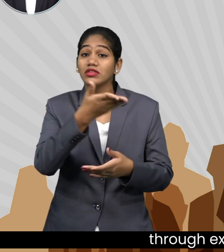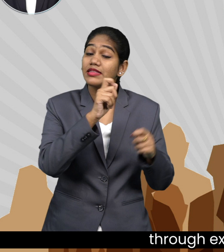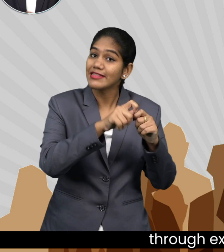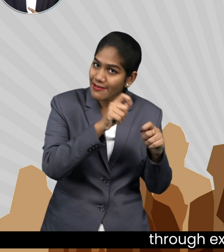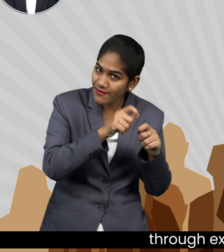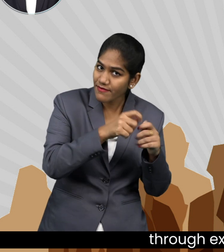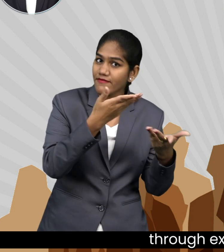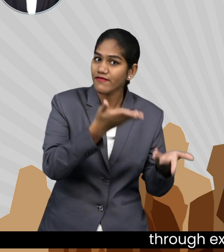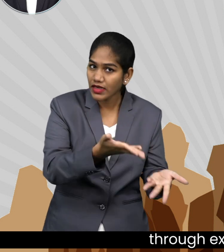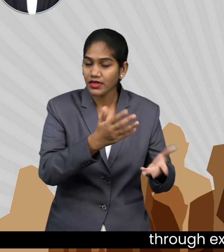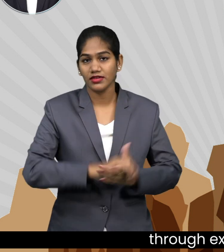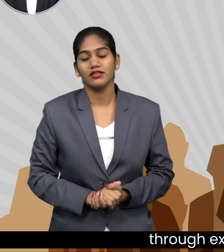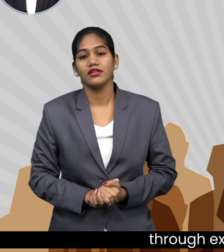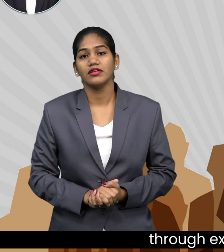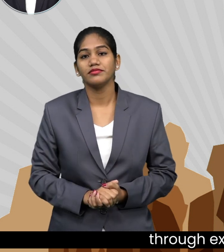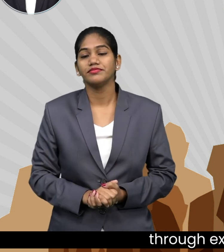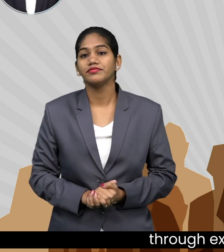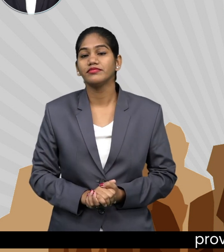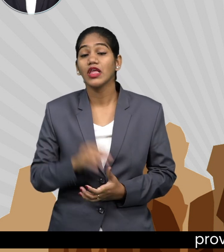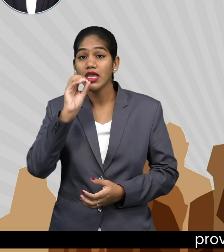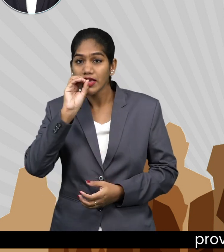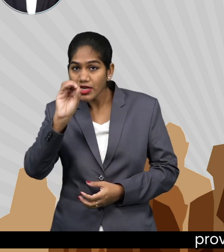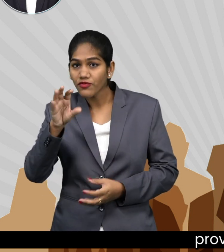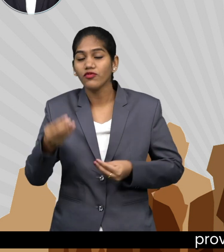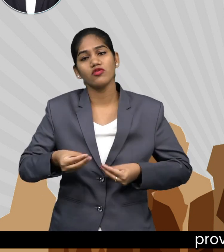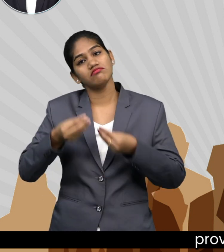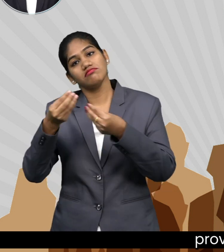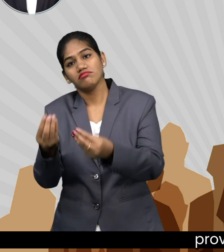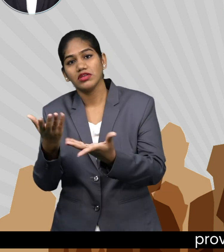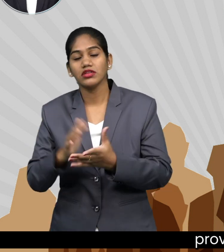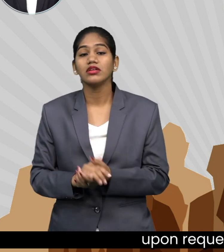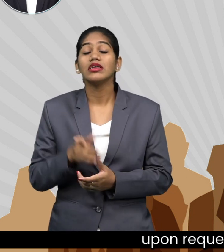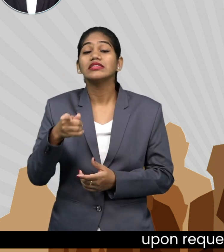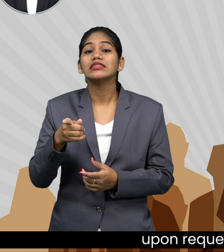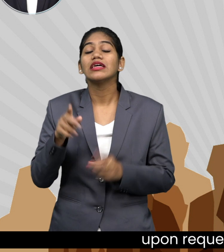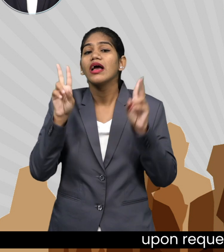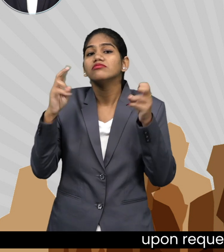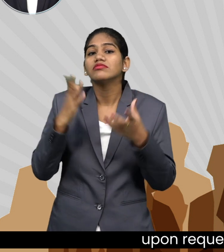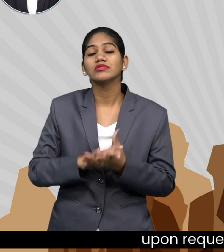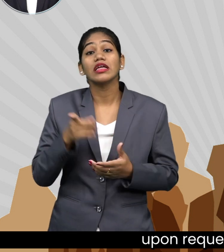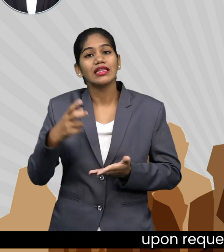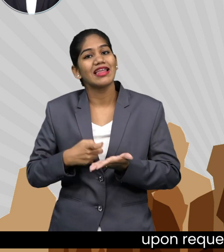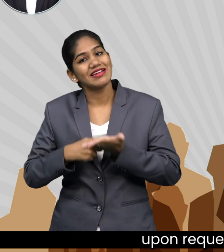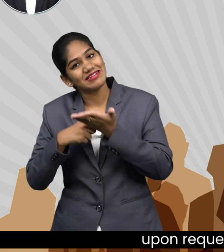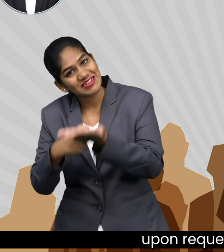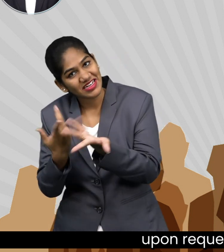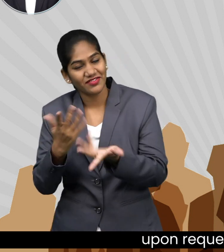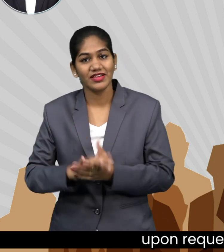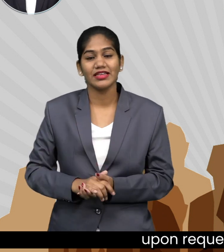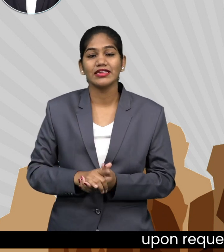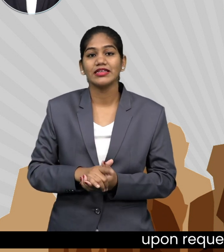of their work, providing information upon request and